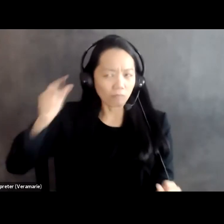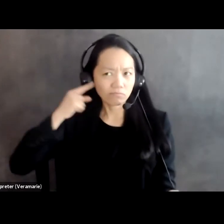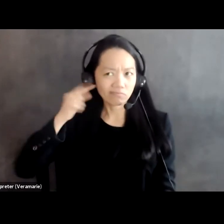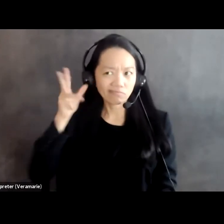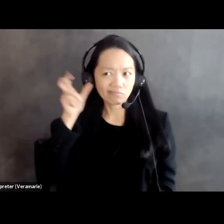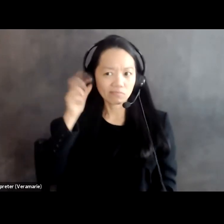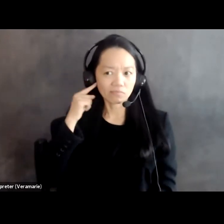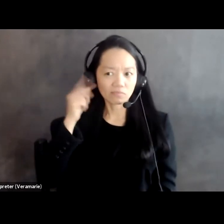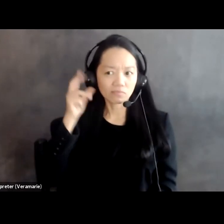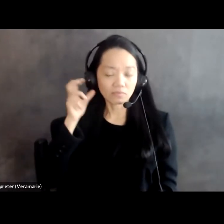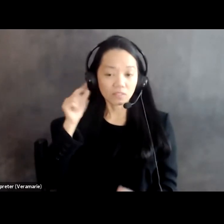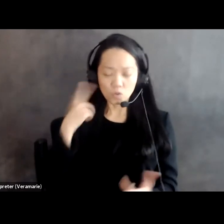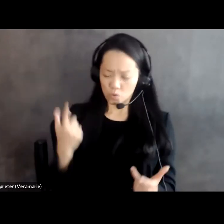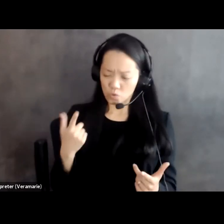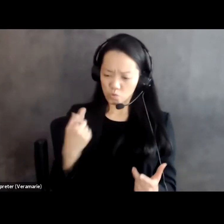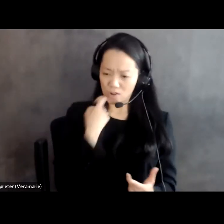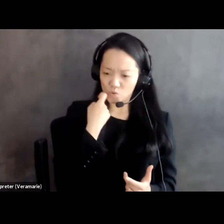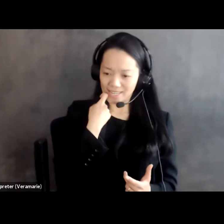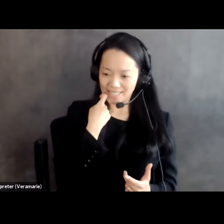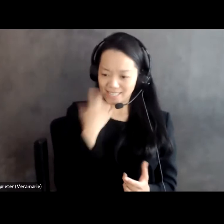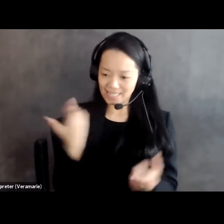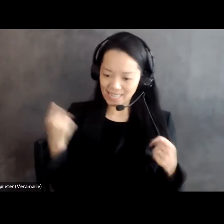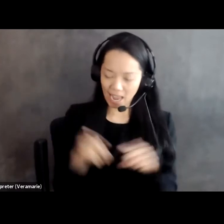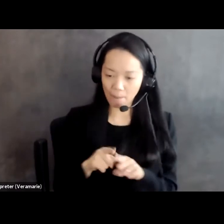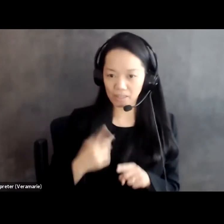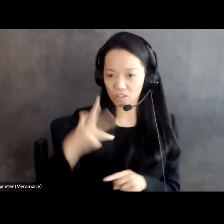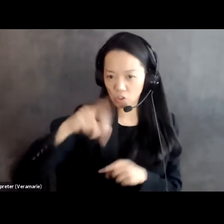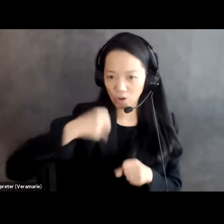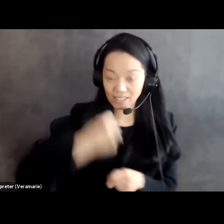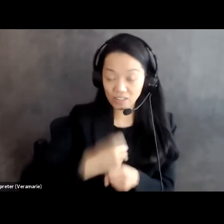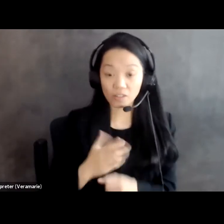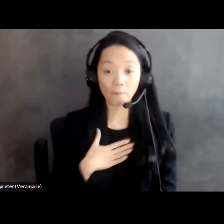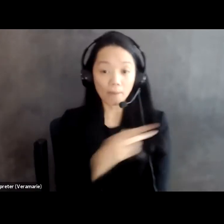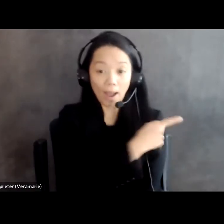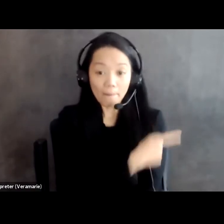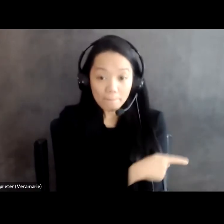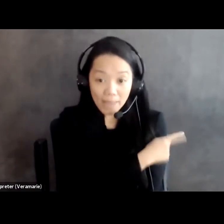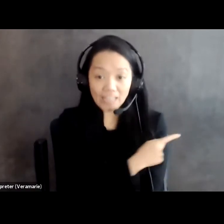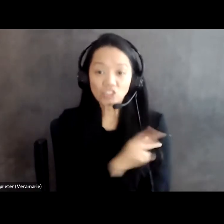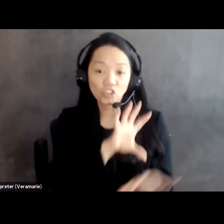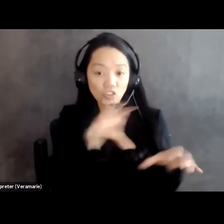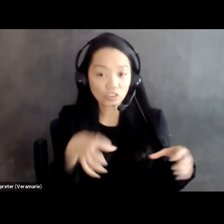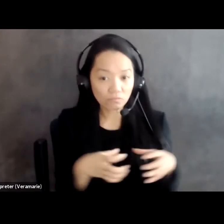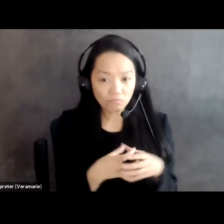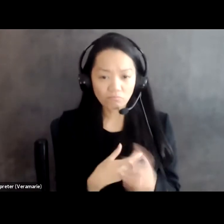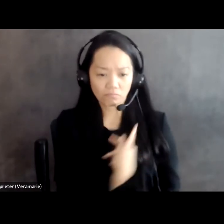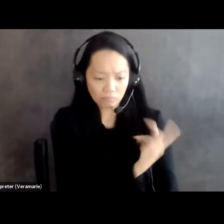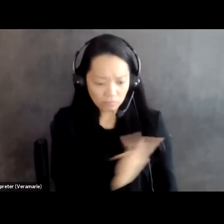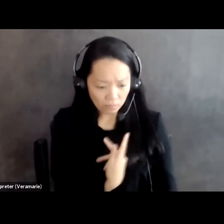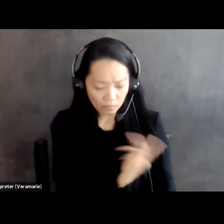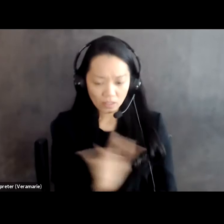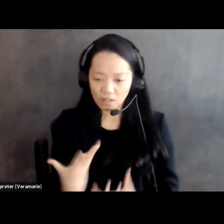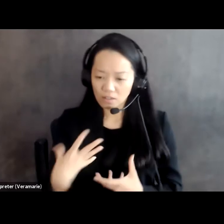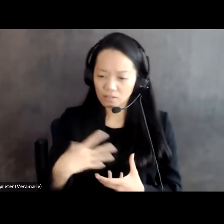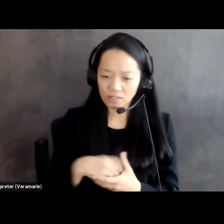What was going on these last 30 years? Because my patients and I did a